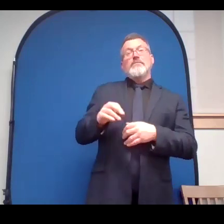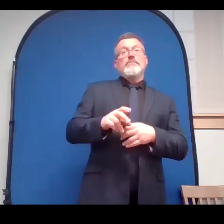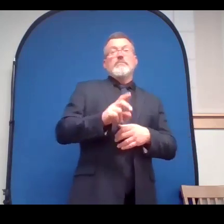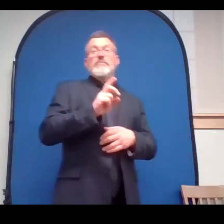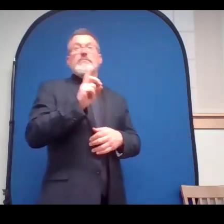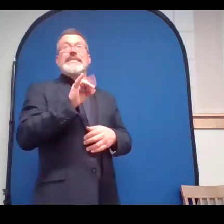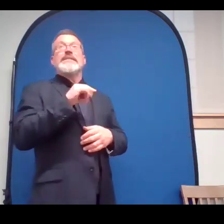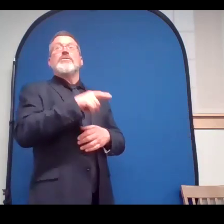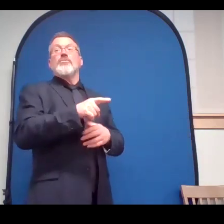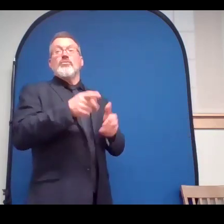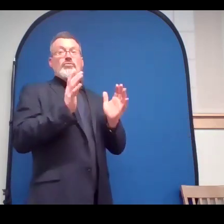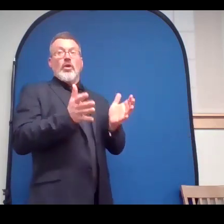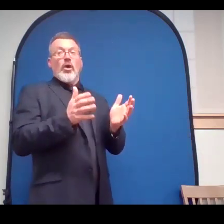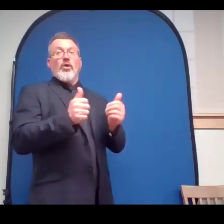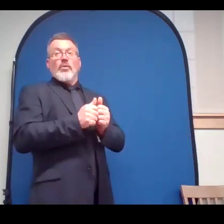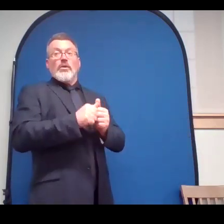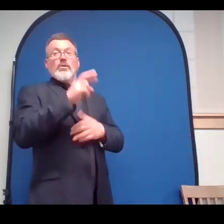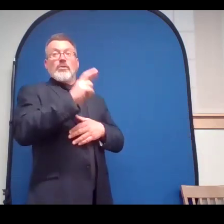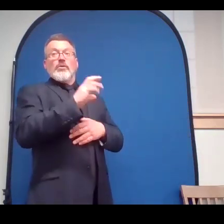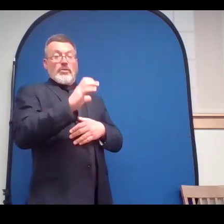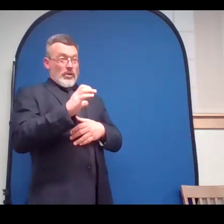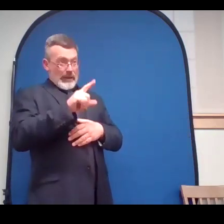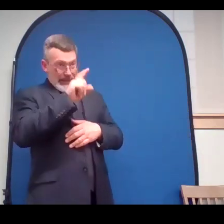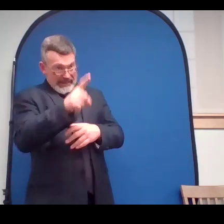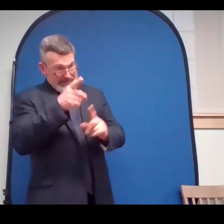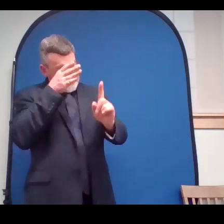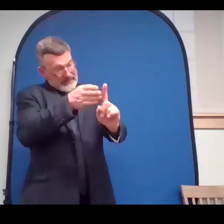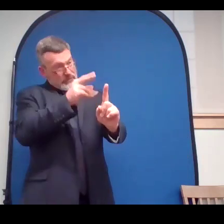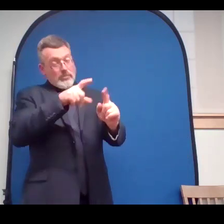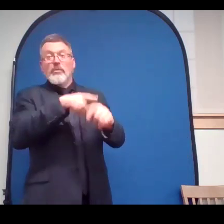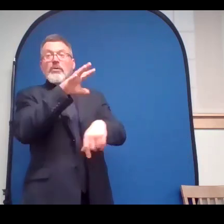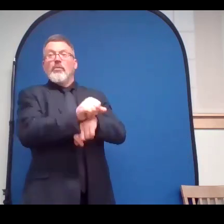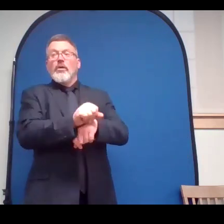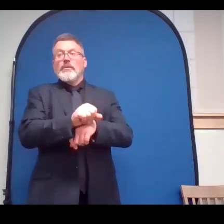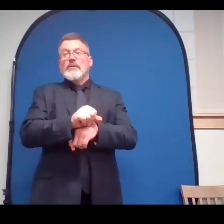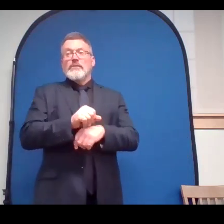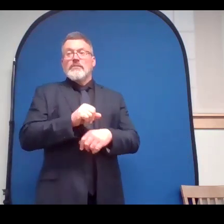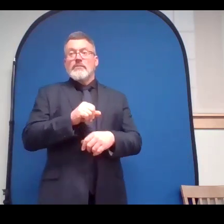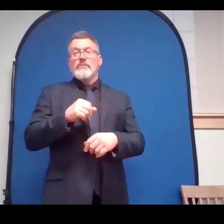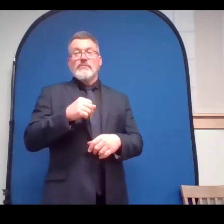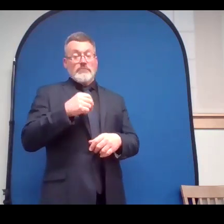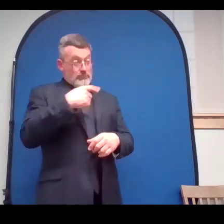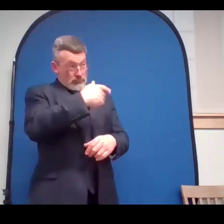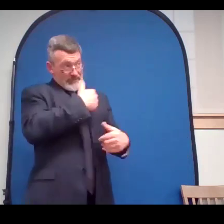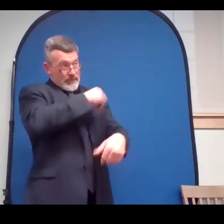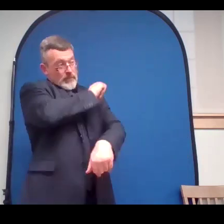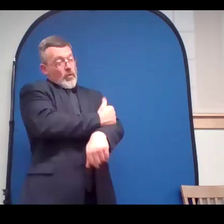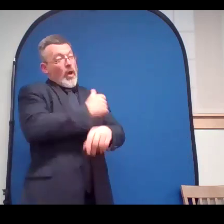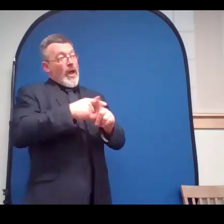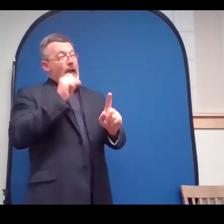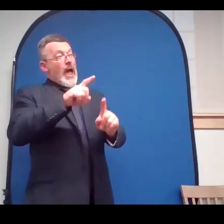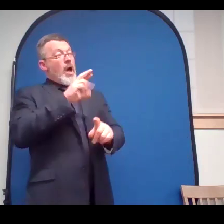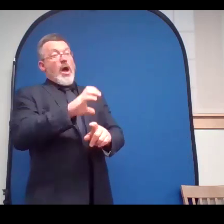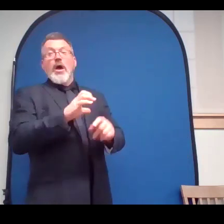his appointments were? I did not. You had authority to do that, didn't you? To speak with Card? Yeah, and ask him what